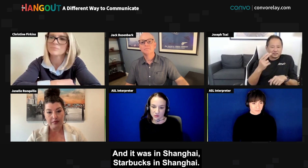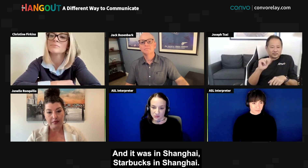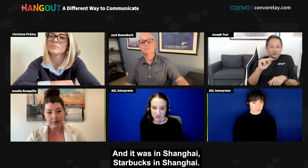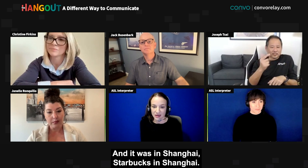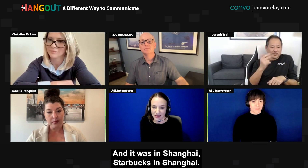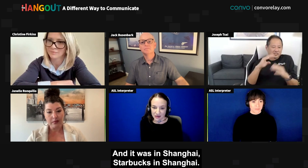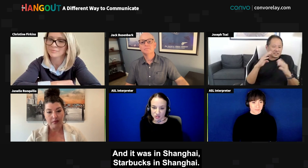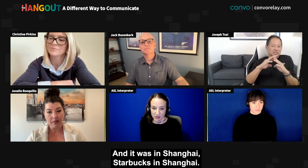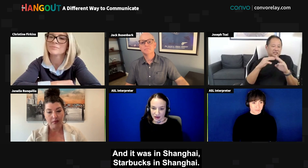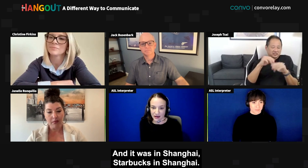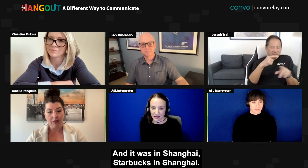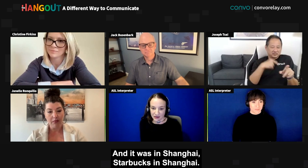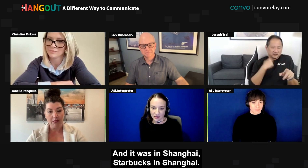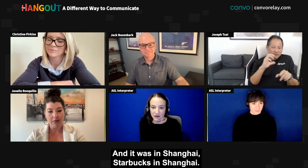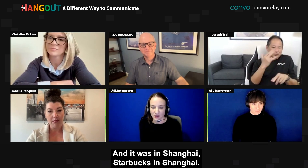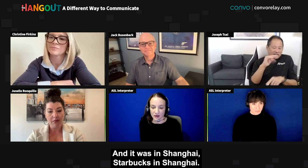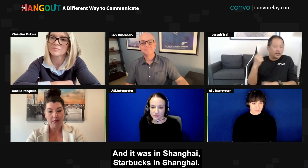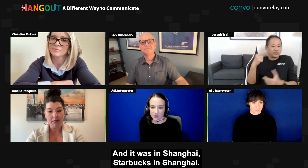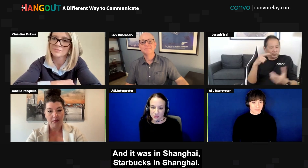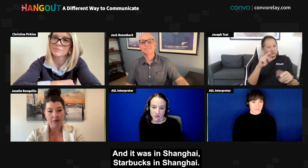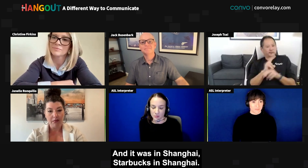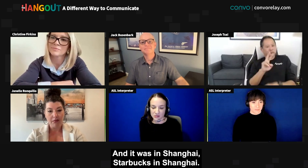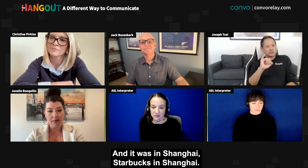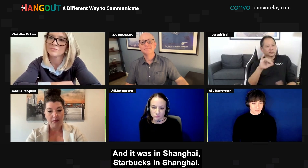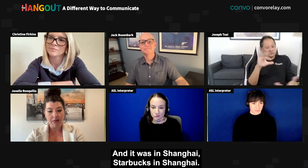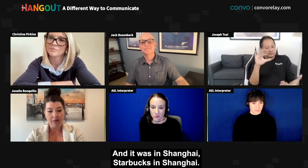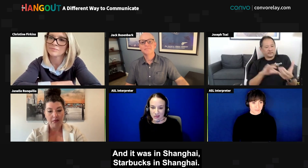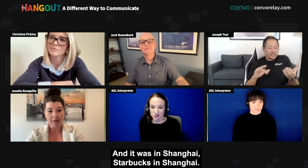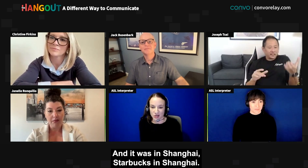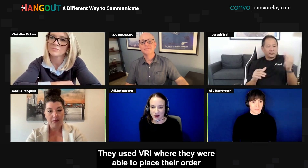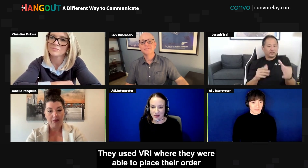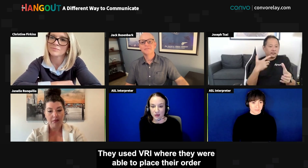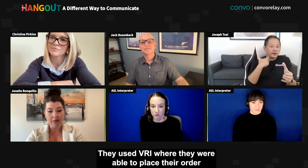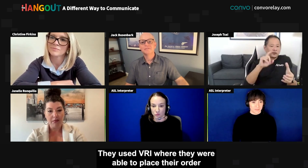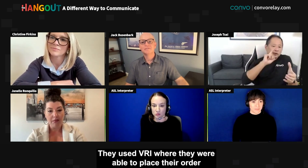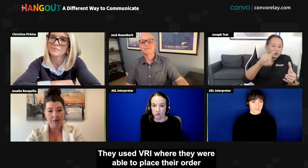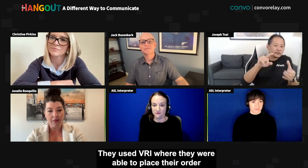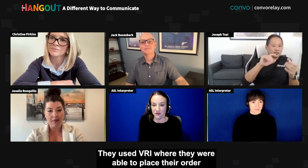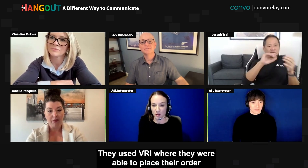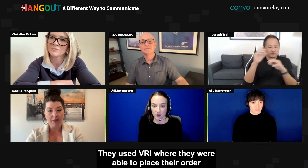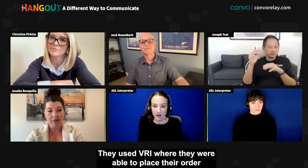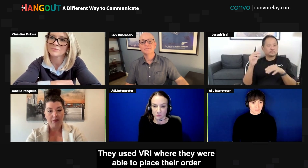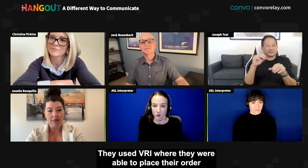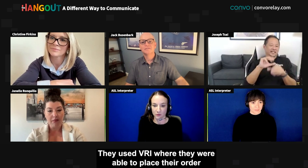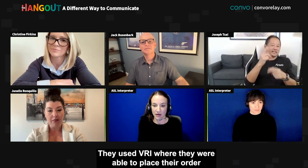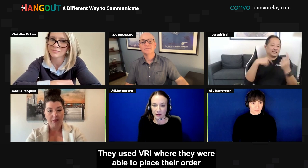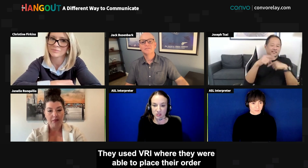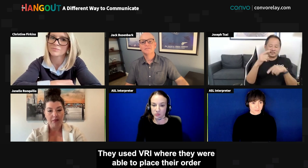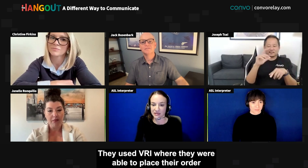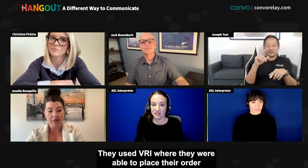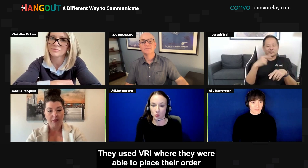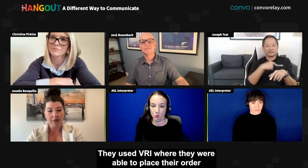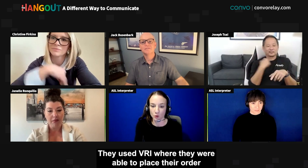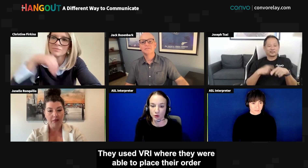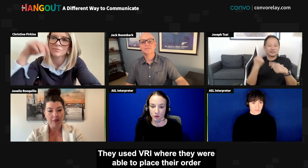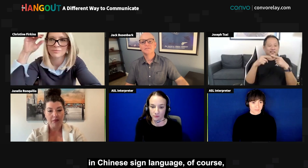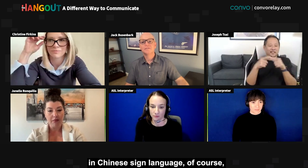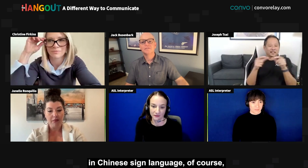was in Shanghai, a Starbucks in Shanghai, and they used VRI where they were able to place their order at